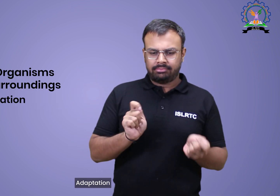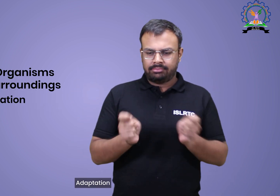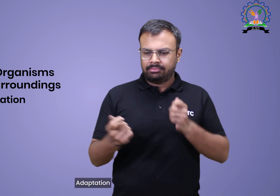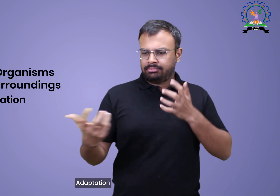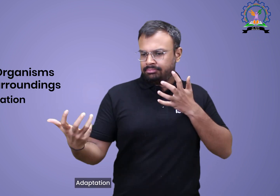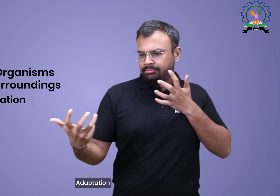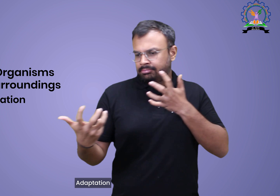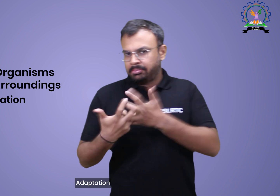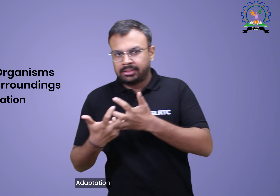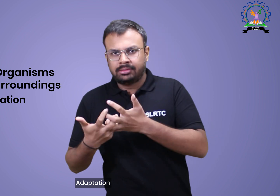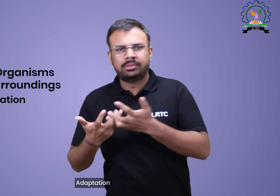Adaptation.